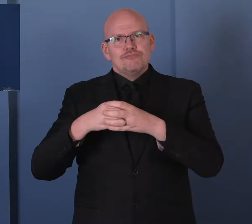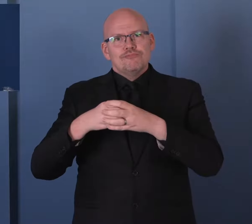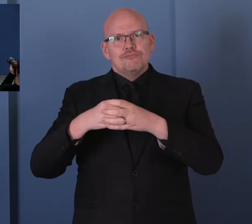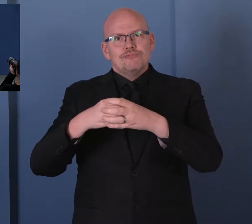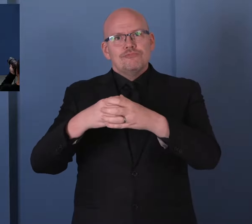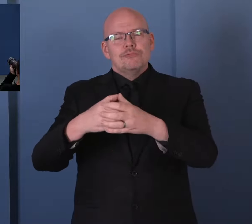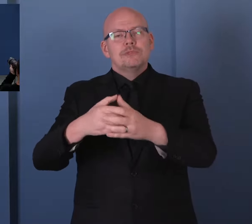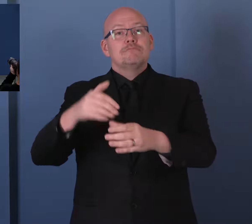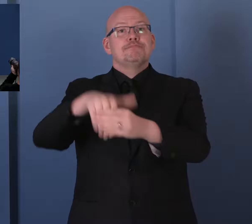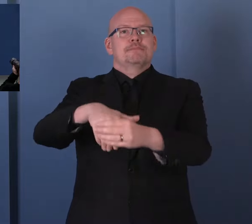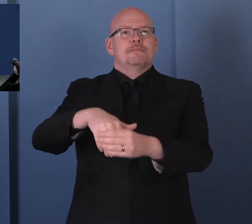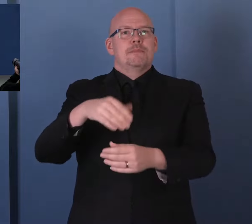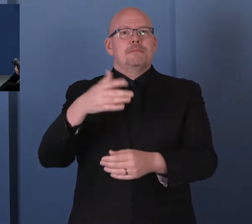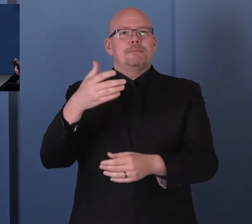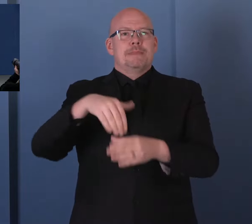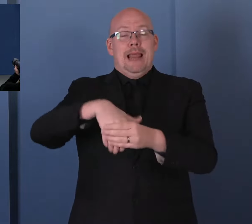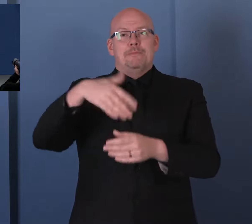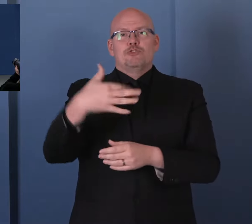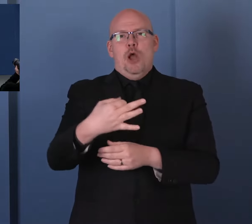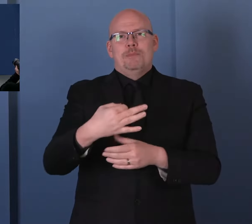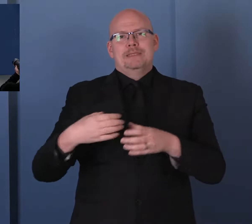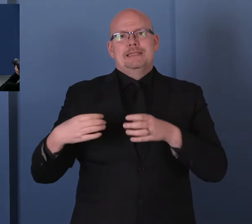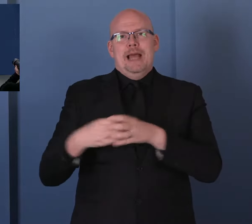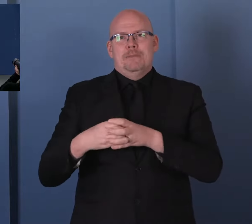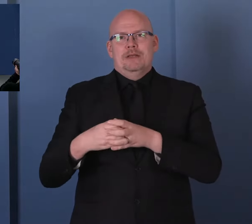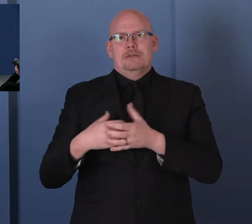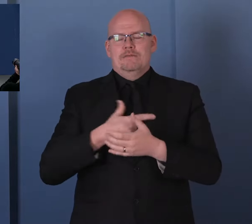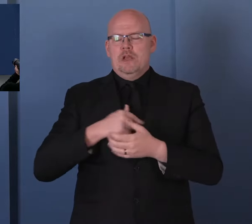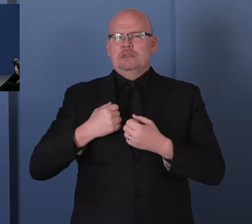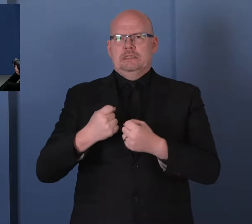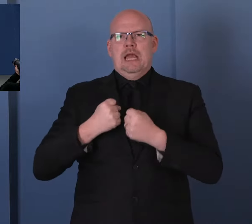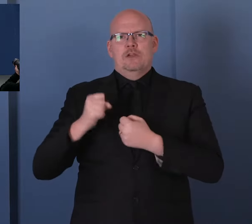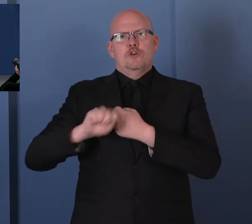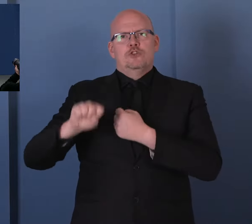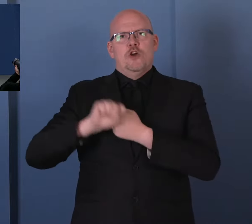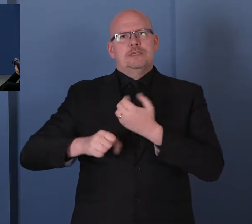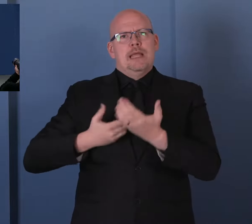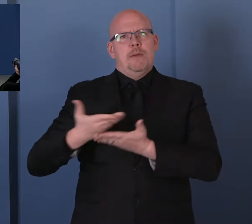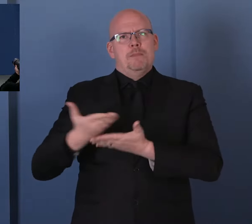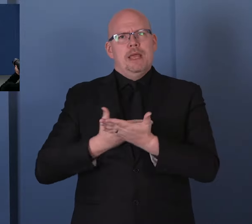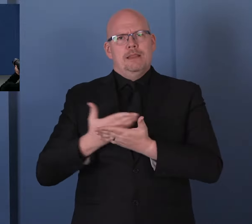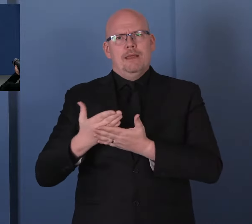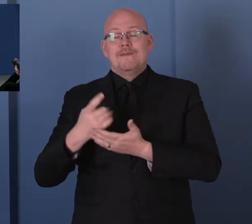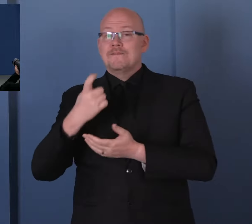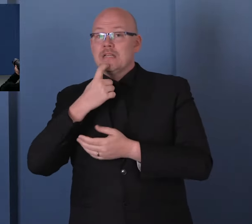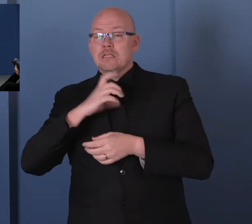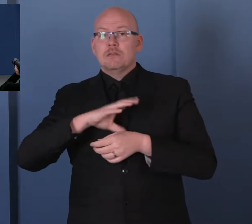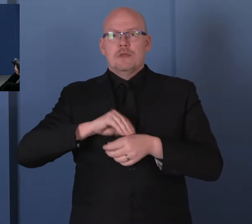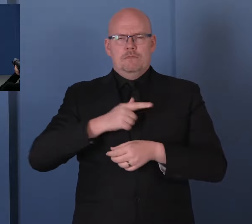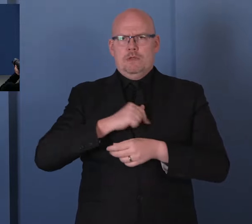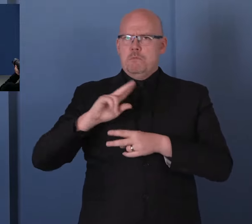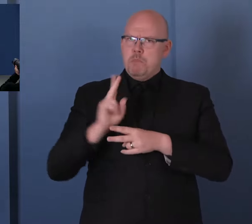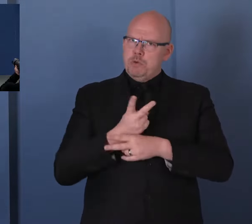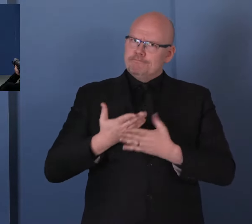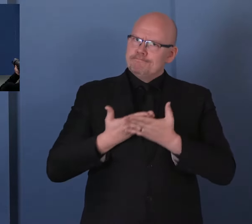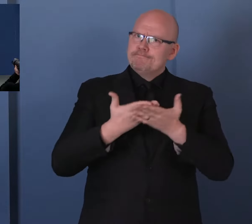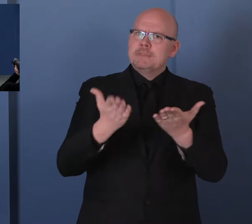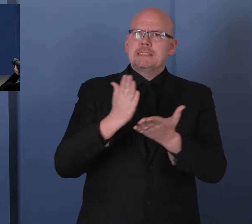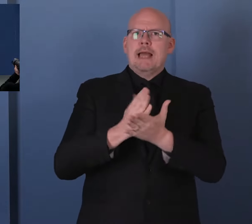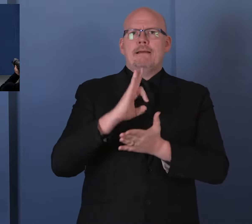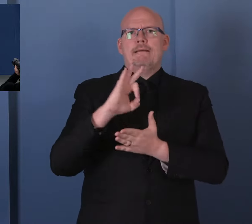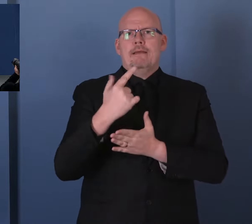together. We have a very strong defense cooperation, and both countries will be security providers to